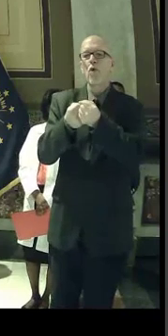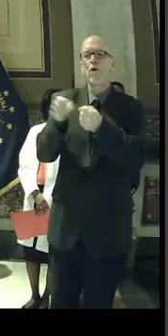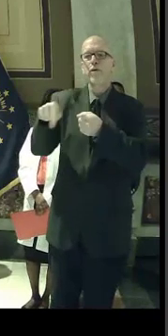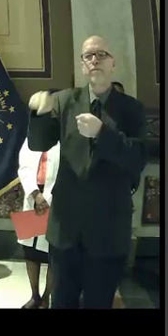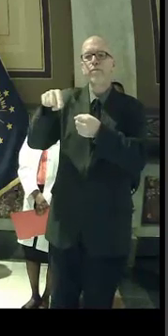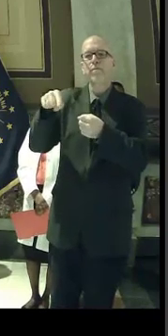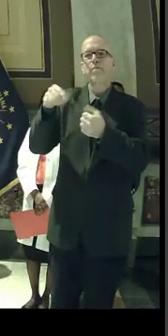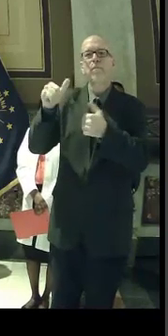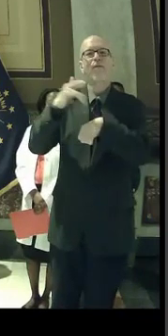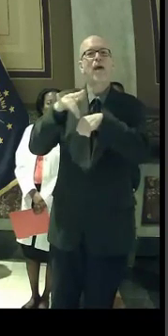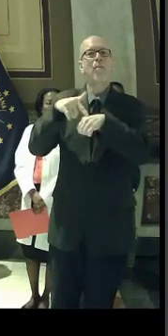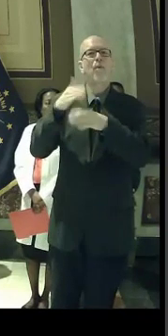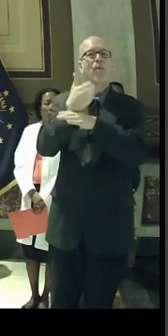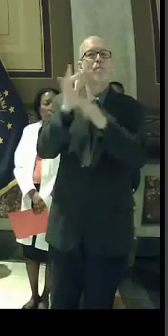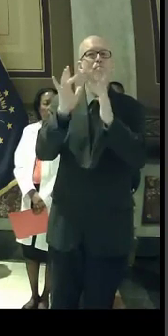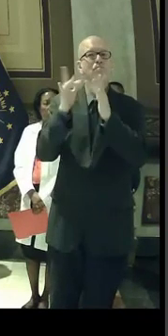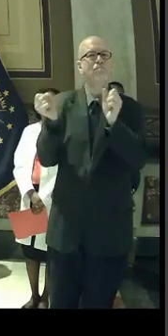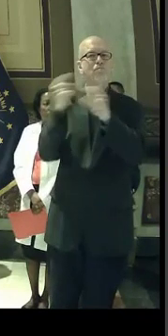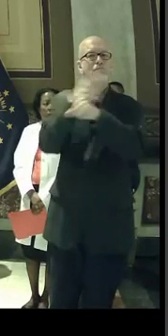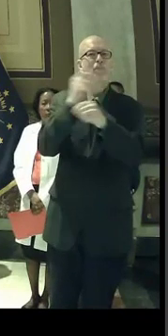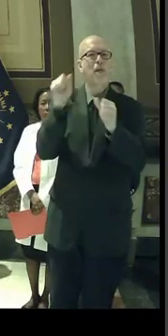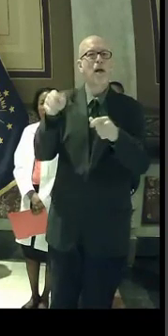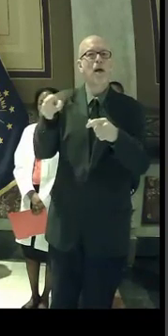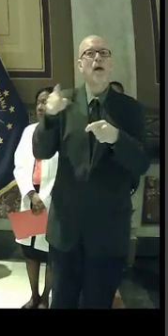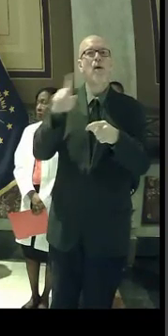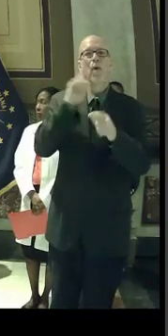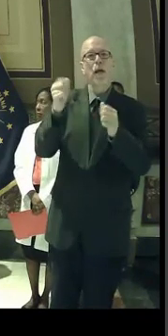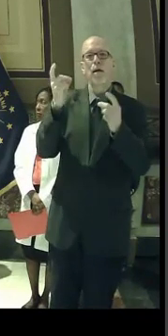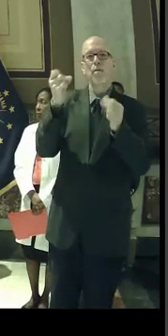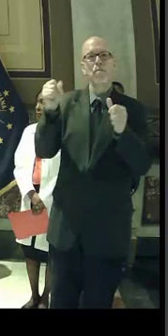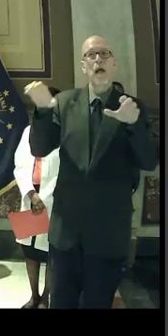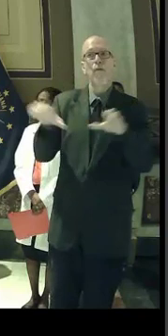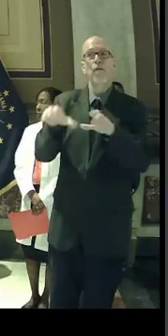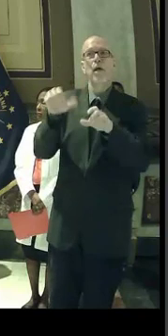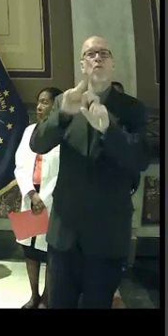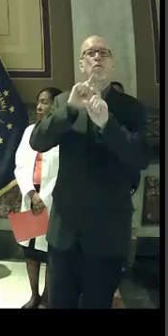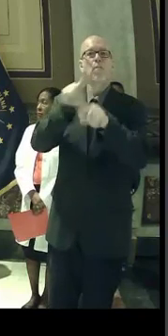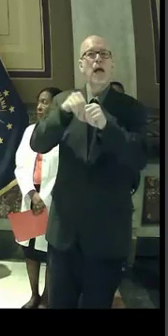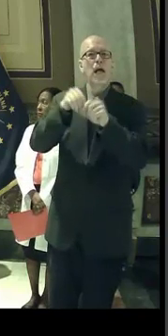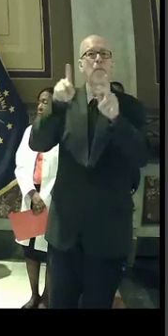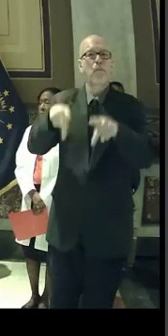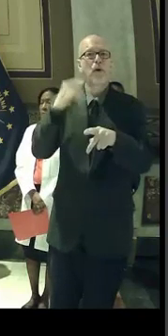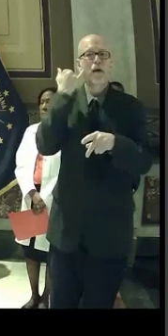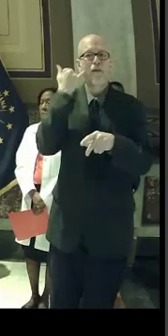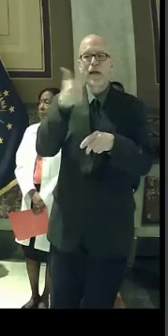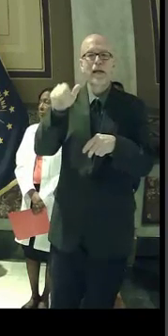are available virtually and can be activated immediately to respond in person to the